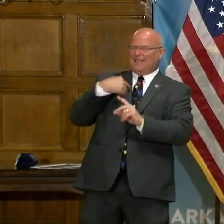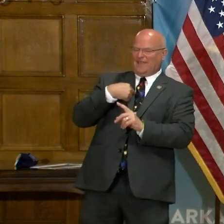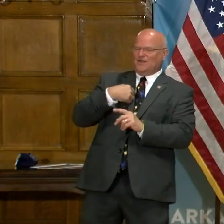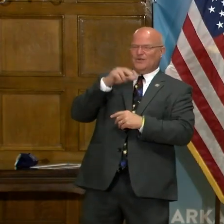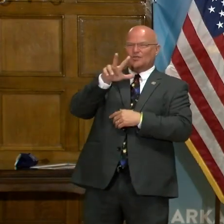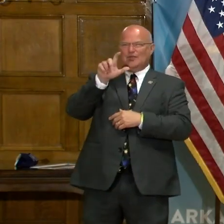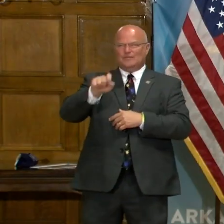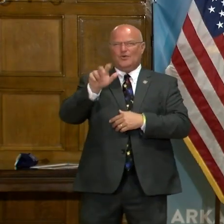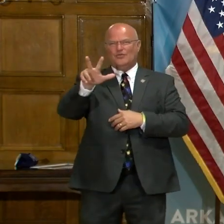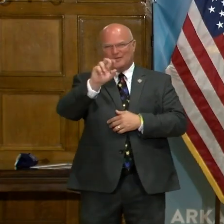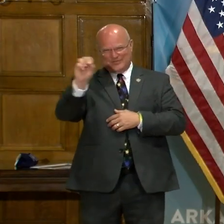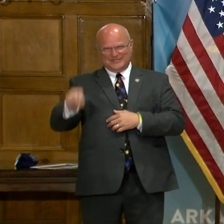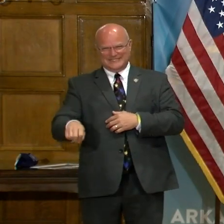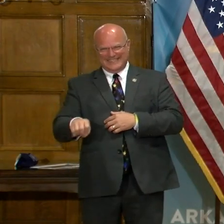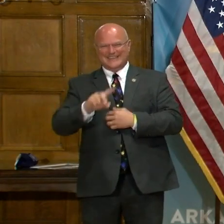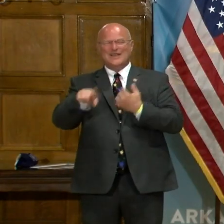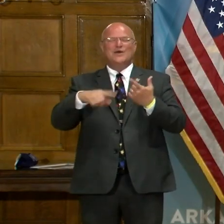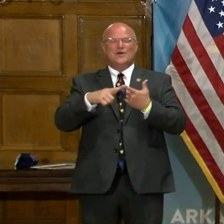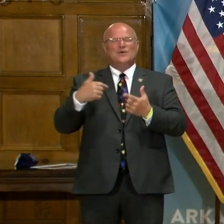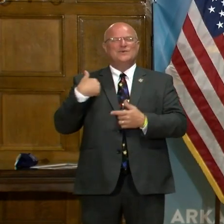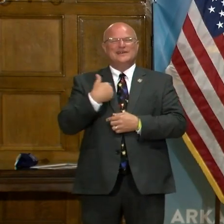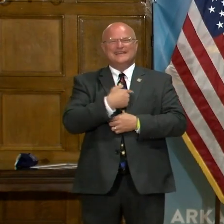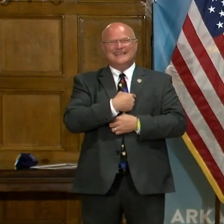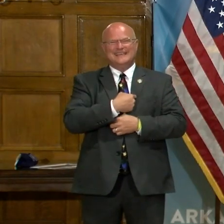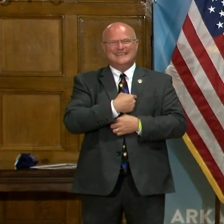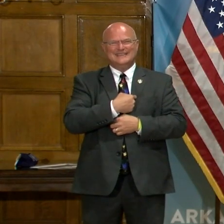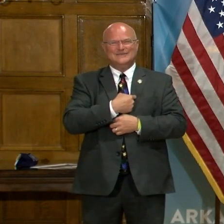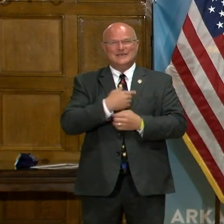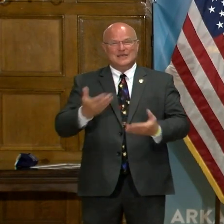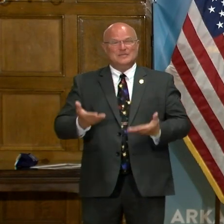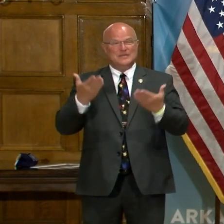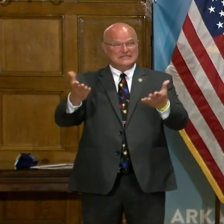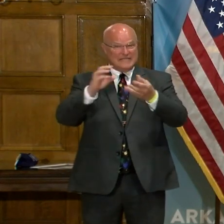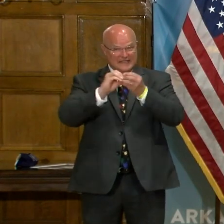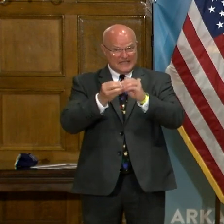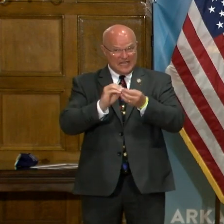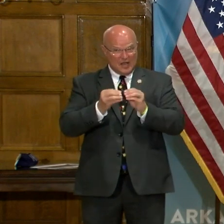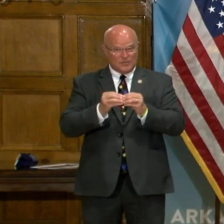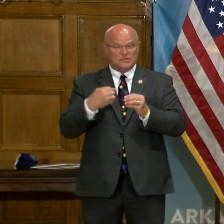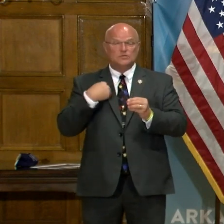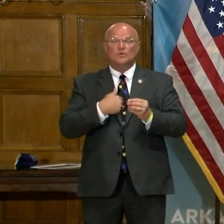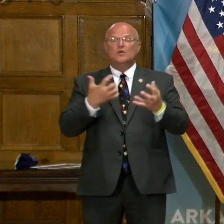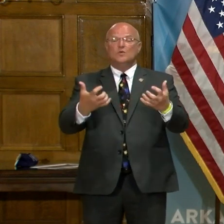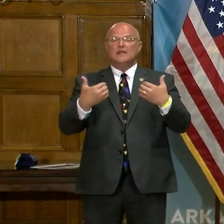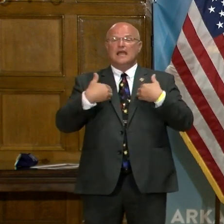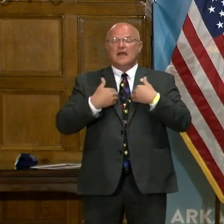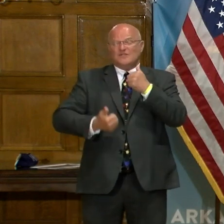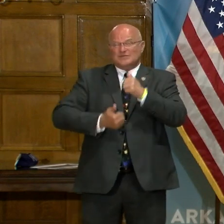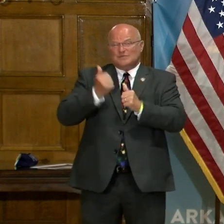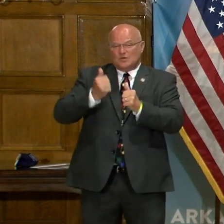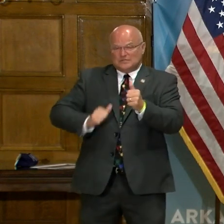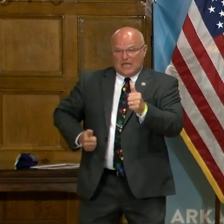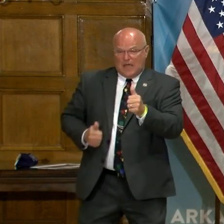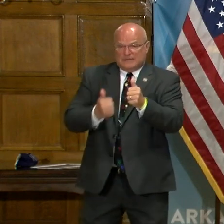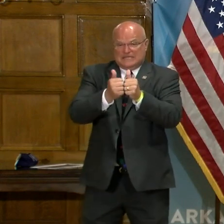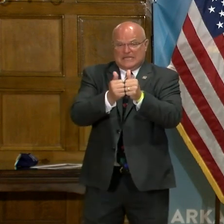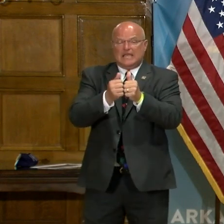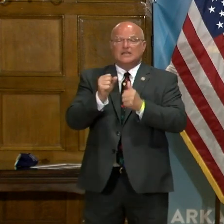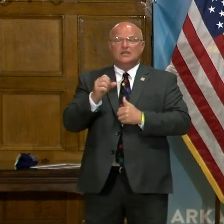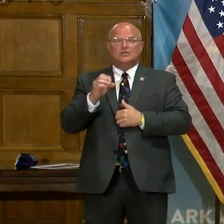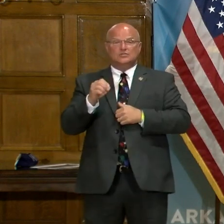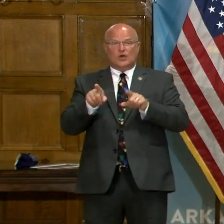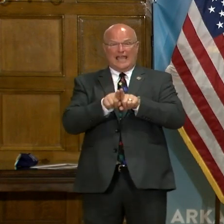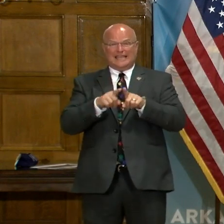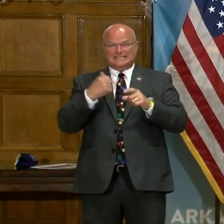one. When we present the numbers, we want to have what's most up to date, and so